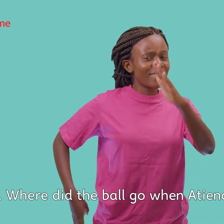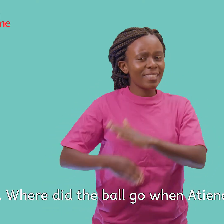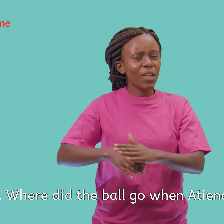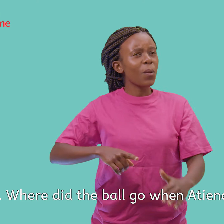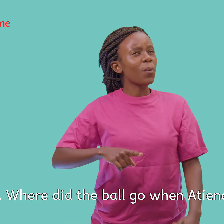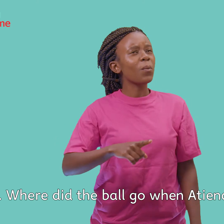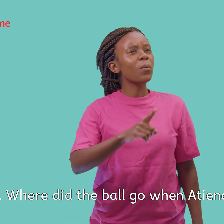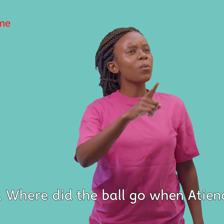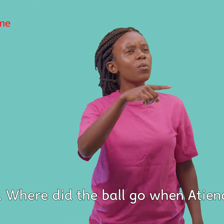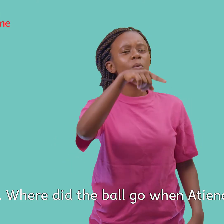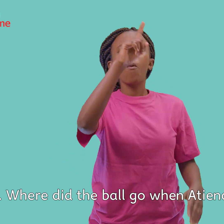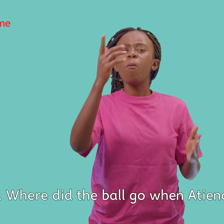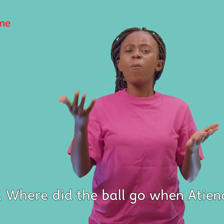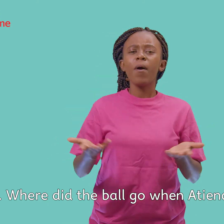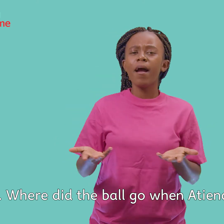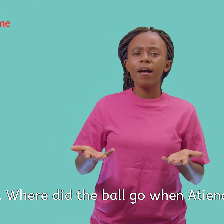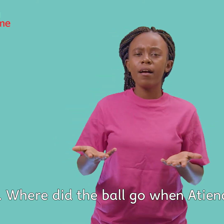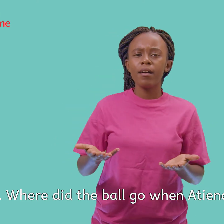Where did the ball go when Atieno kicked it?